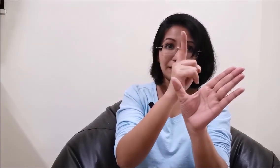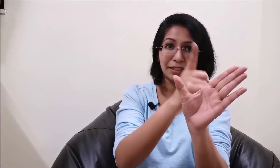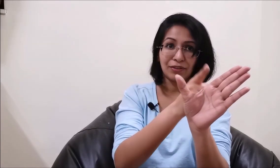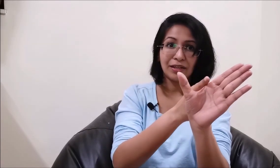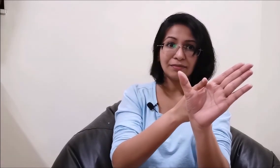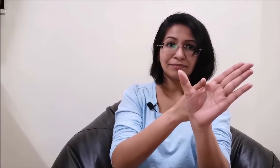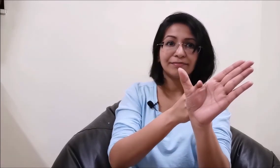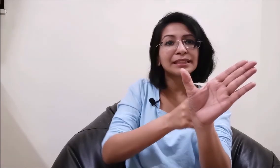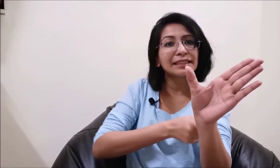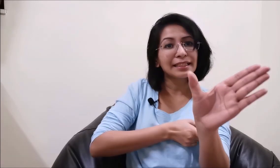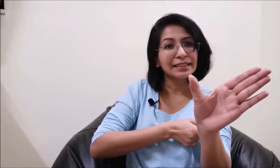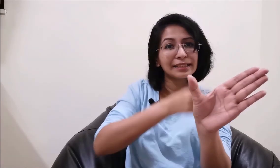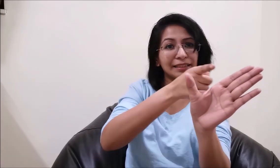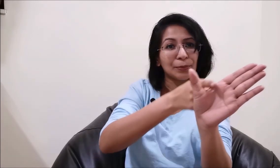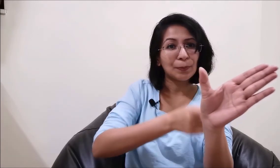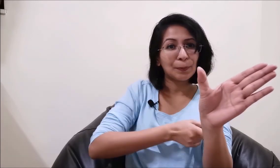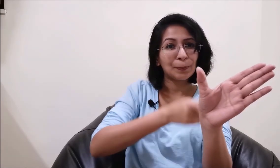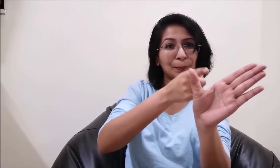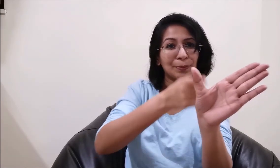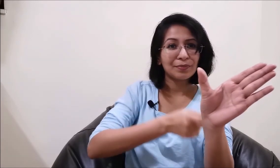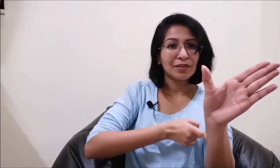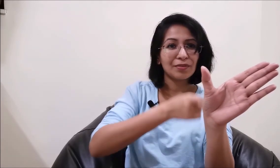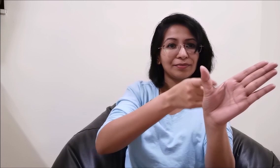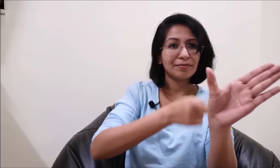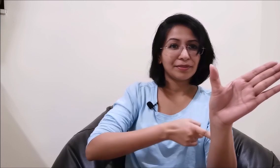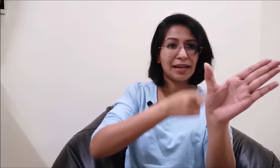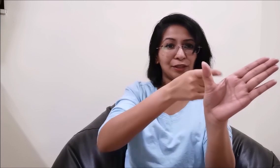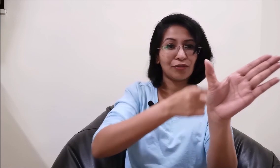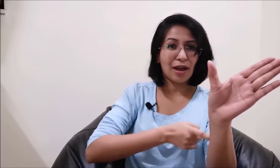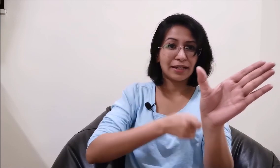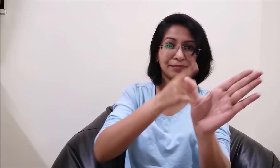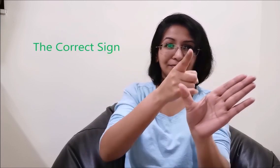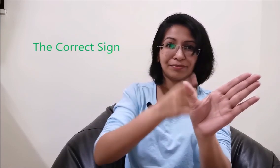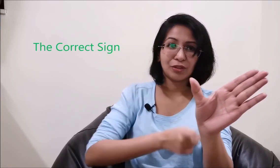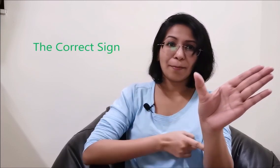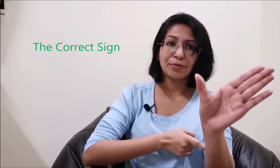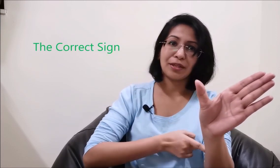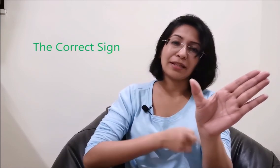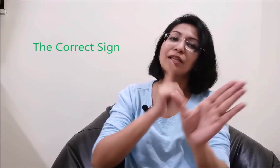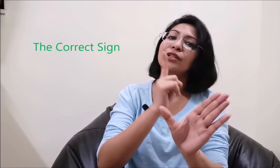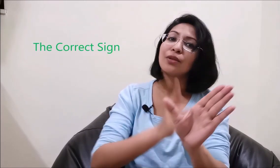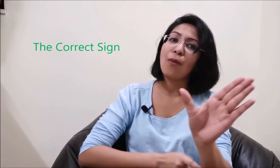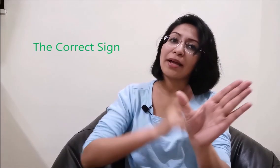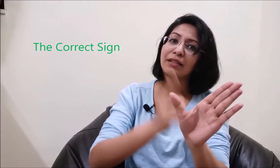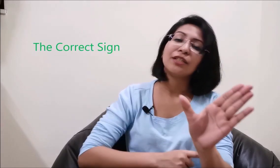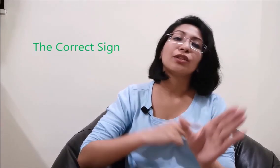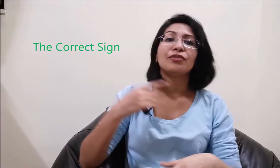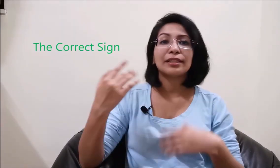Index finger slits through the length of your hand, top to the length. So Y. So if you're